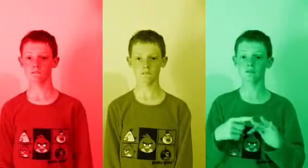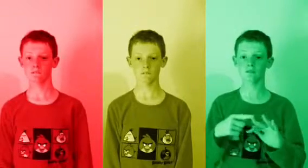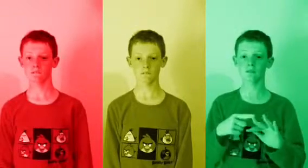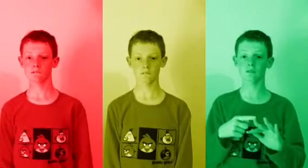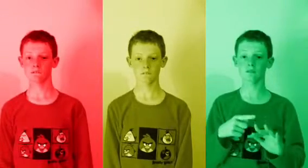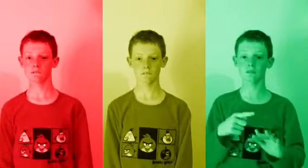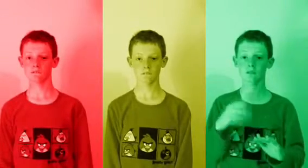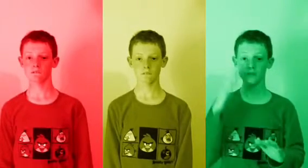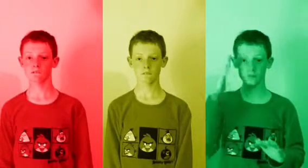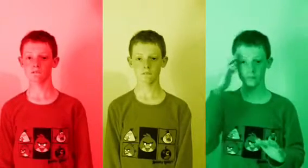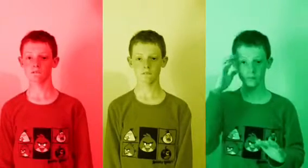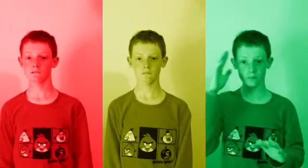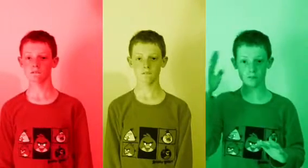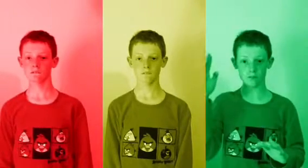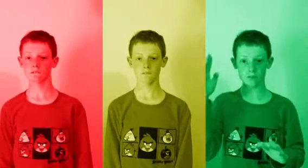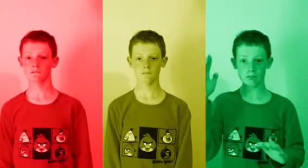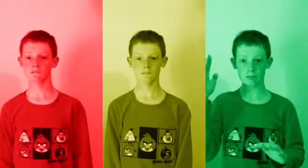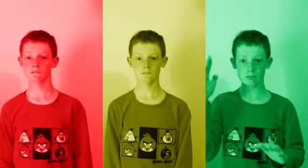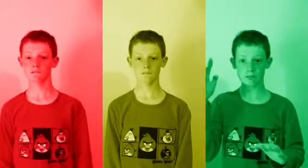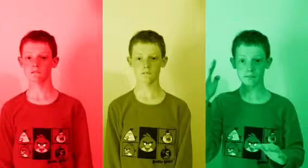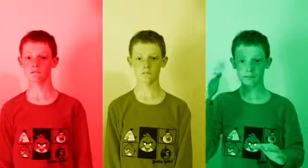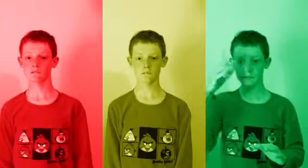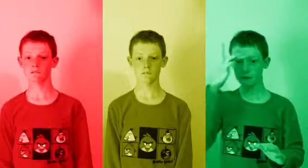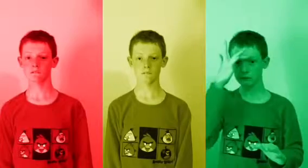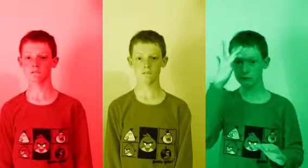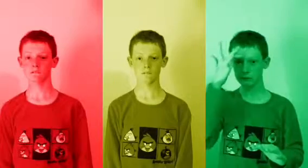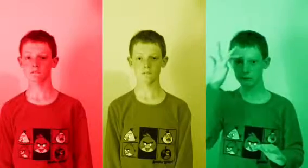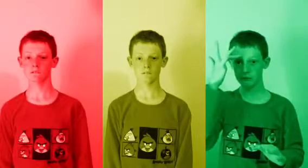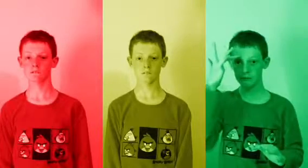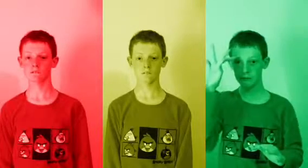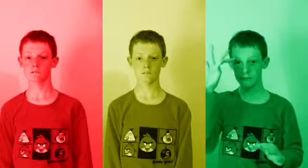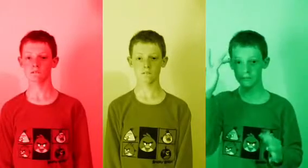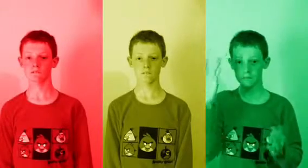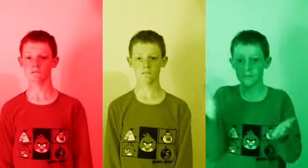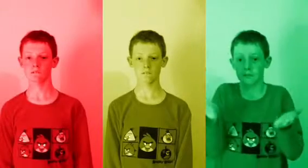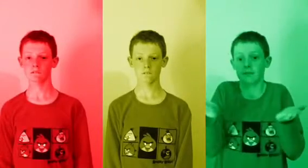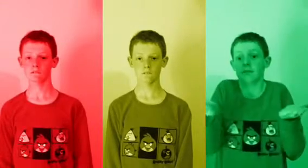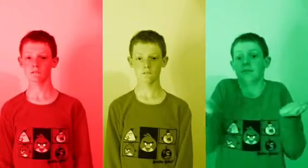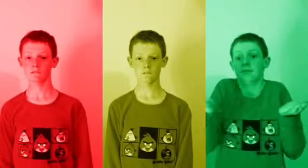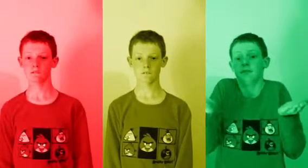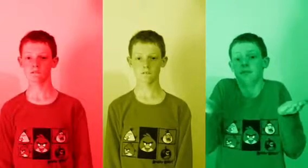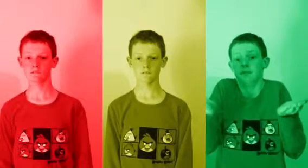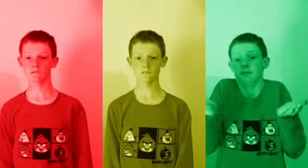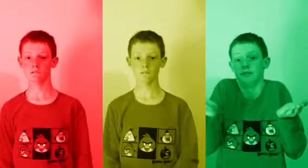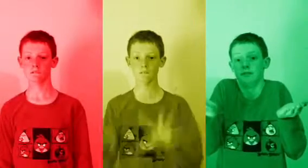went, I don't know, I've got no idea,